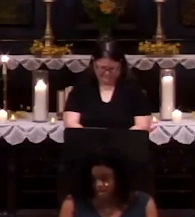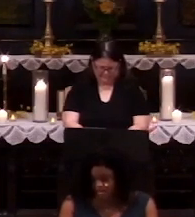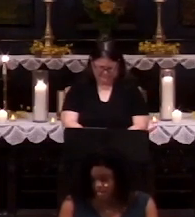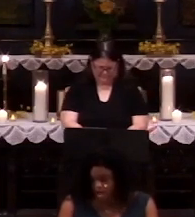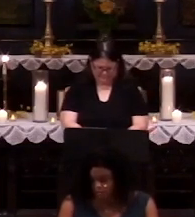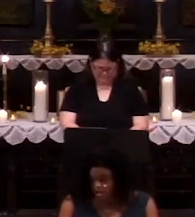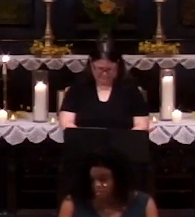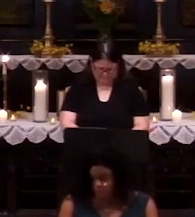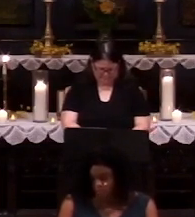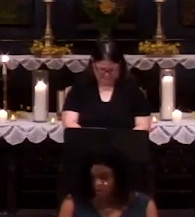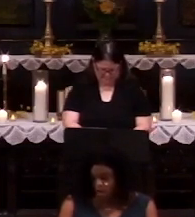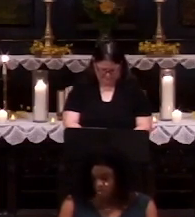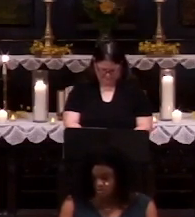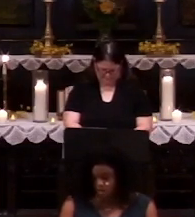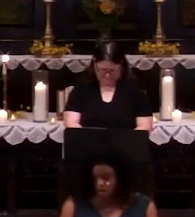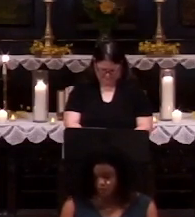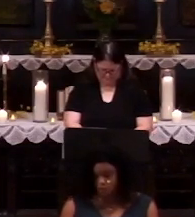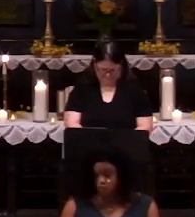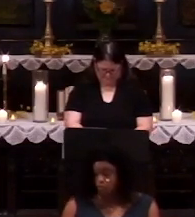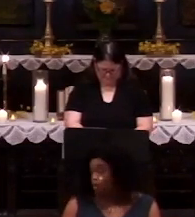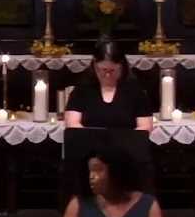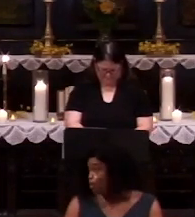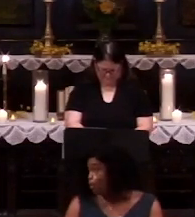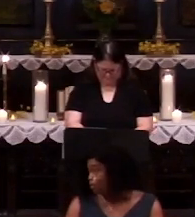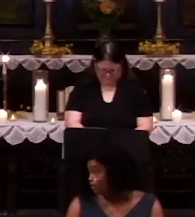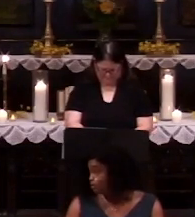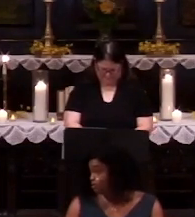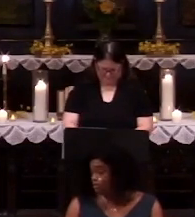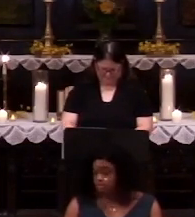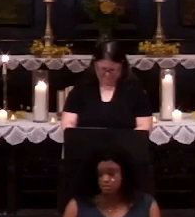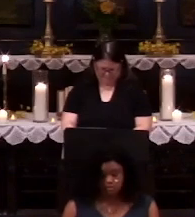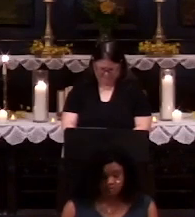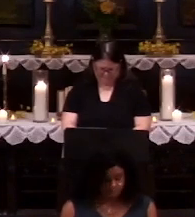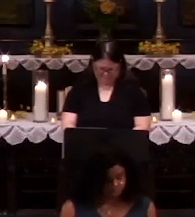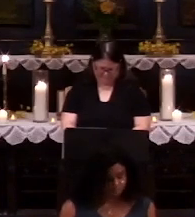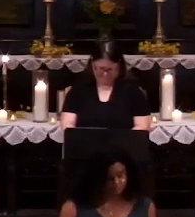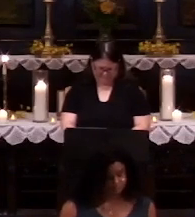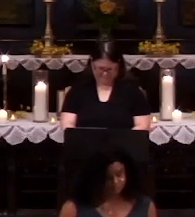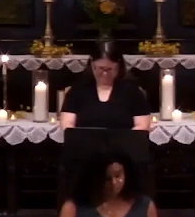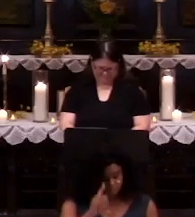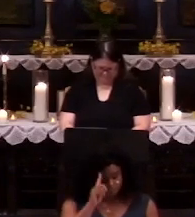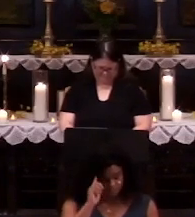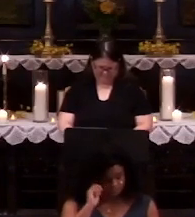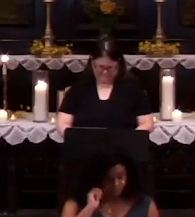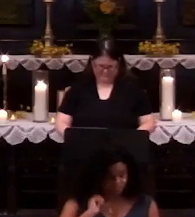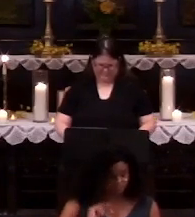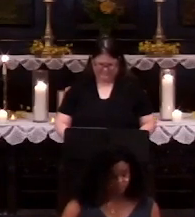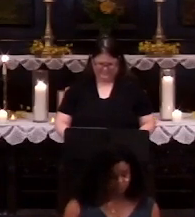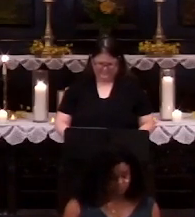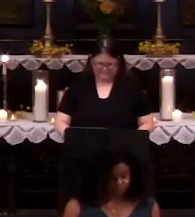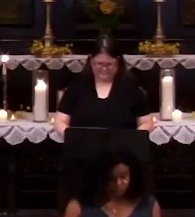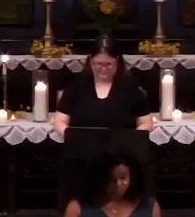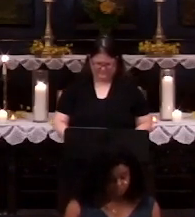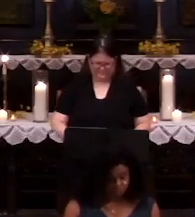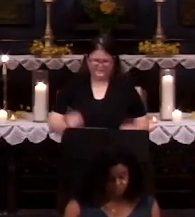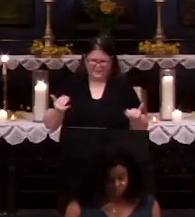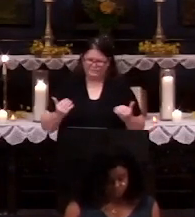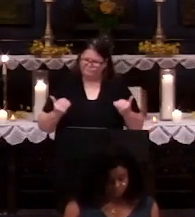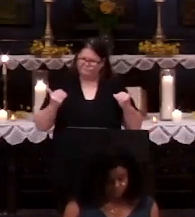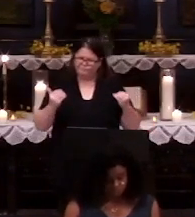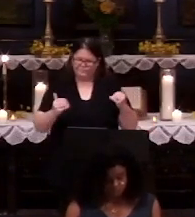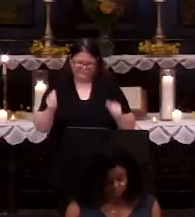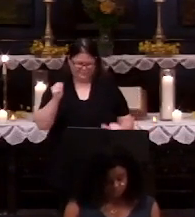road. Let's make it obvious. Perron is off and rolling. Eyes, hair, mouth, figure,